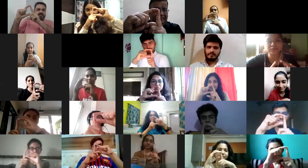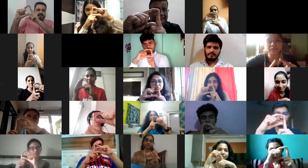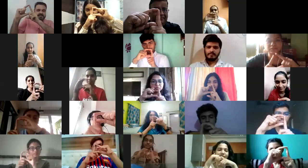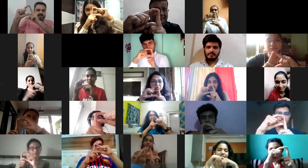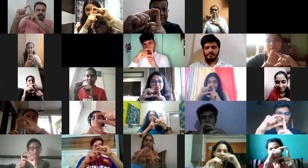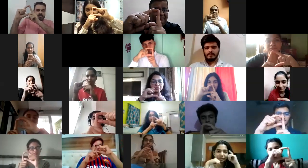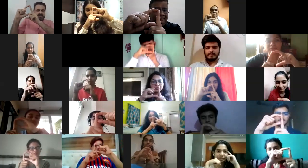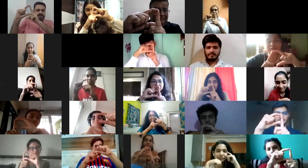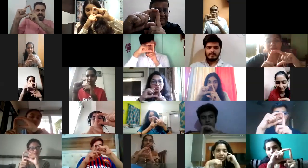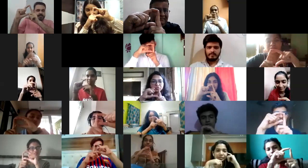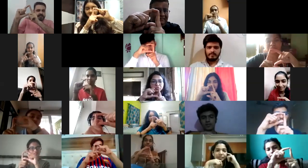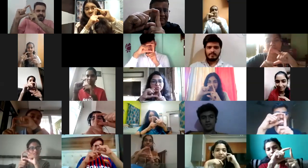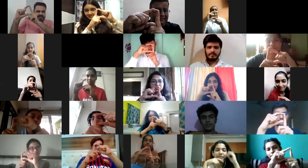Does it look like a shape D?